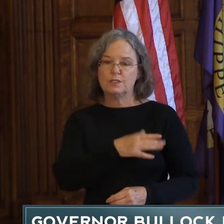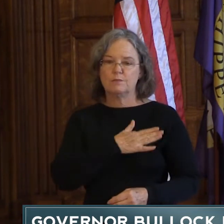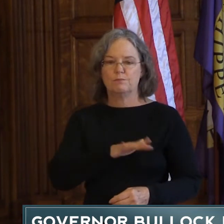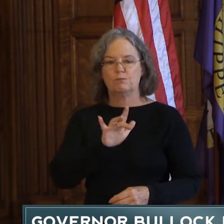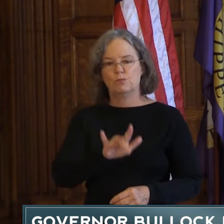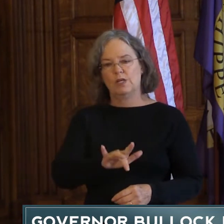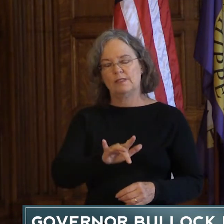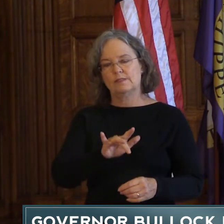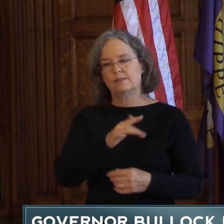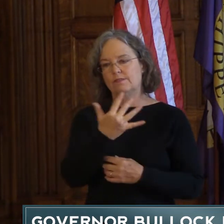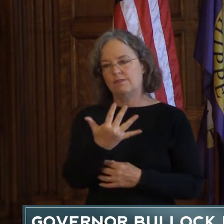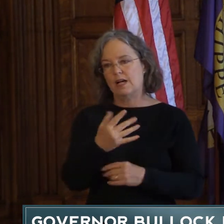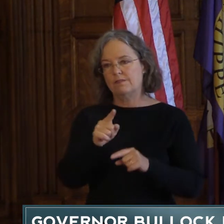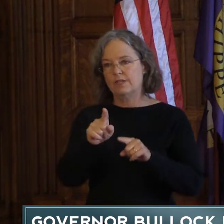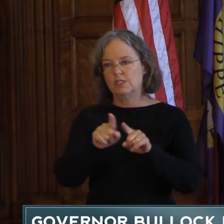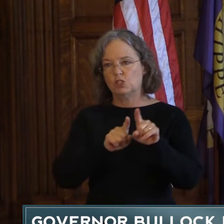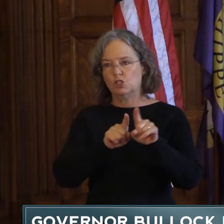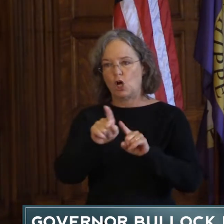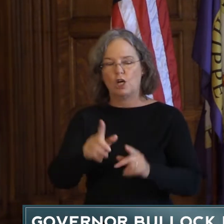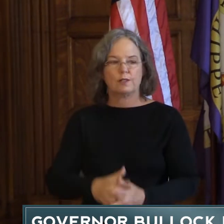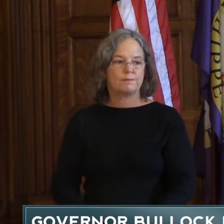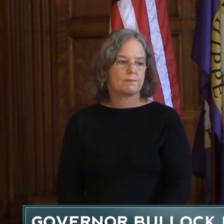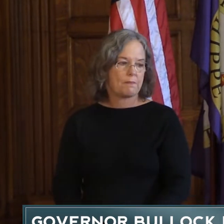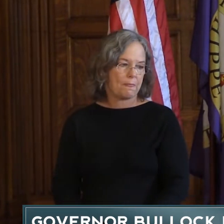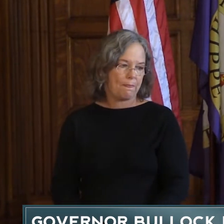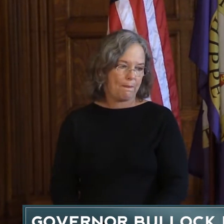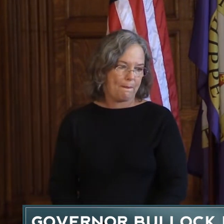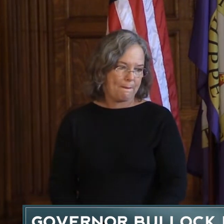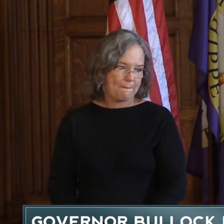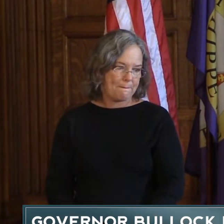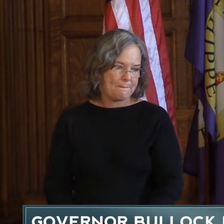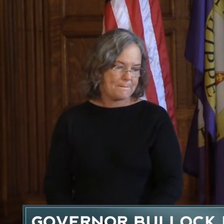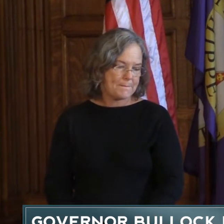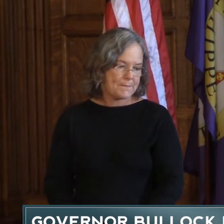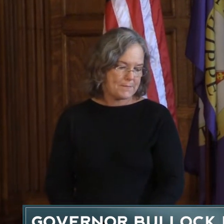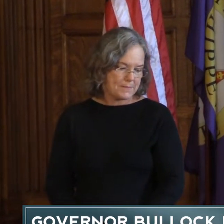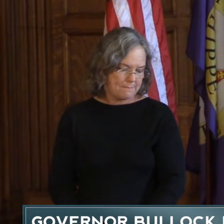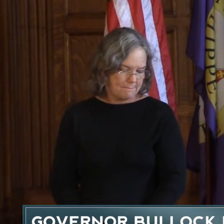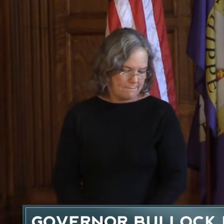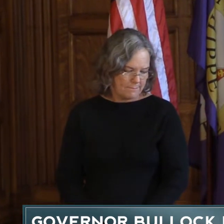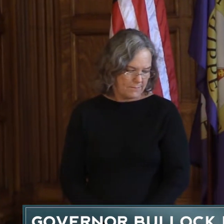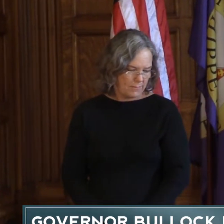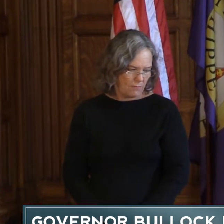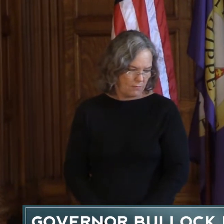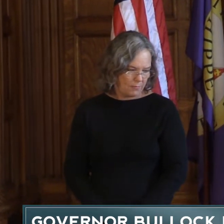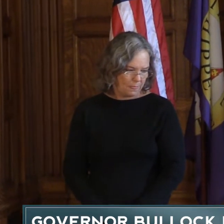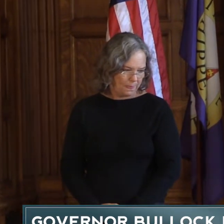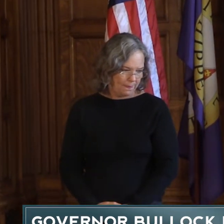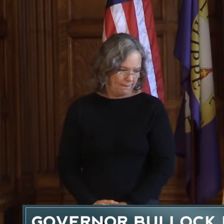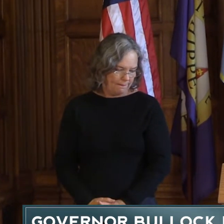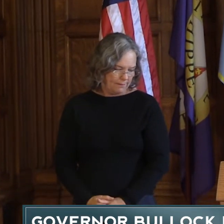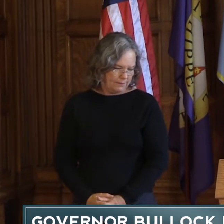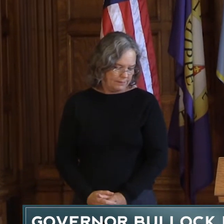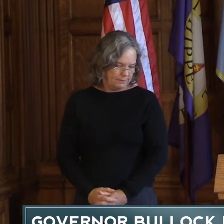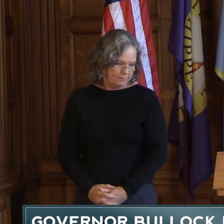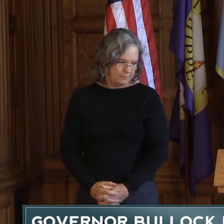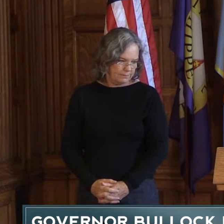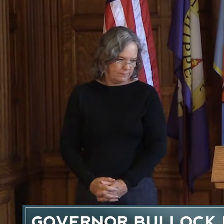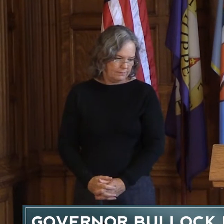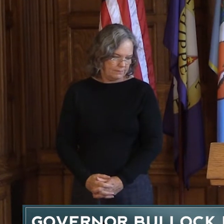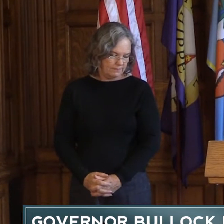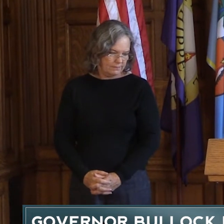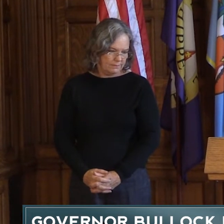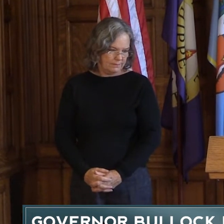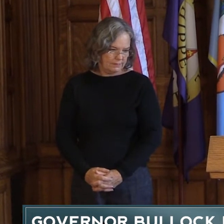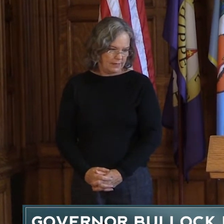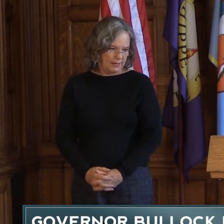press 5*. You'll be notified that your hand is raised. When we unmute your phone, you'll be notified